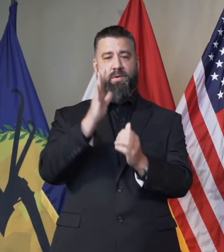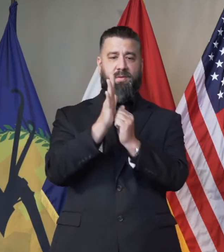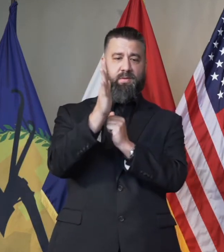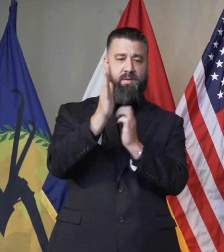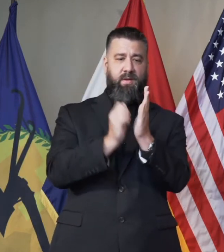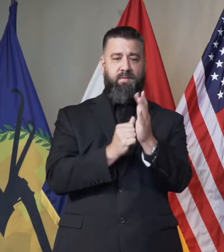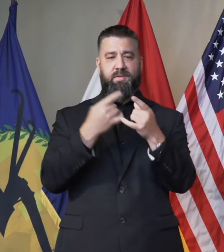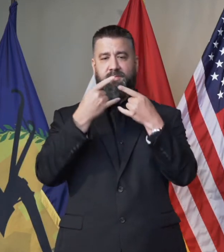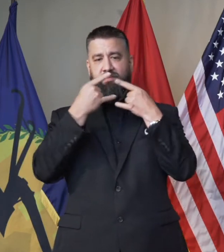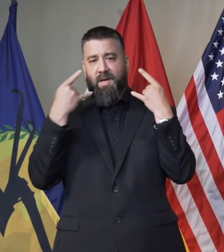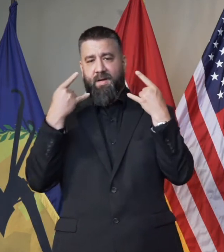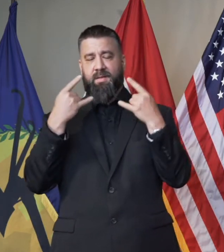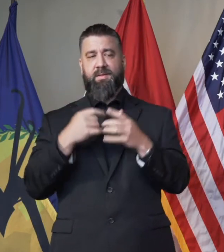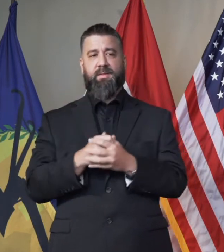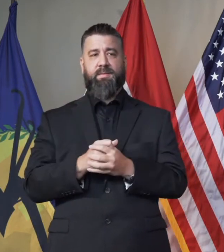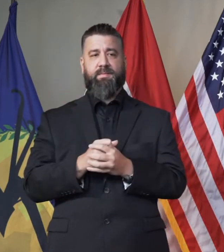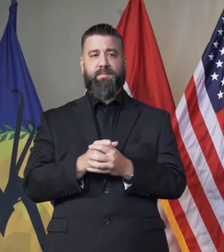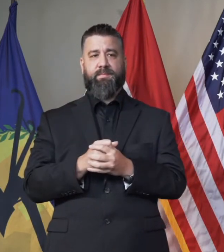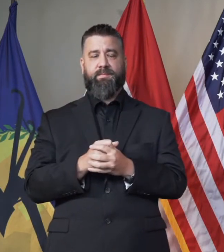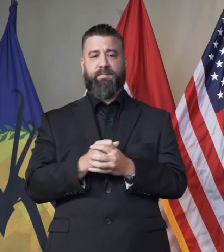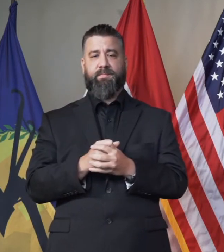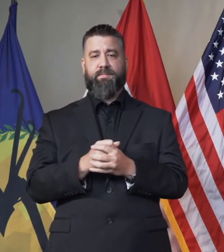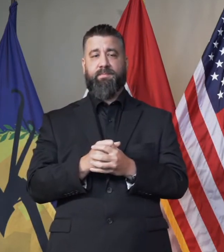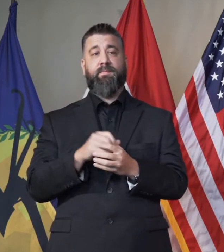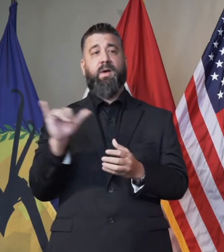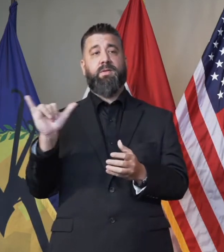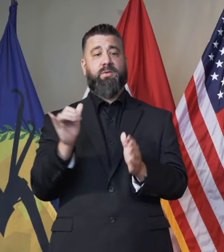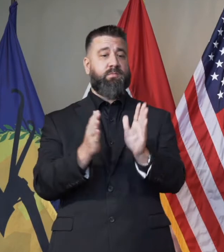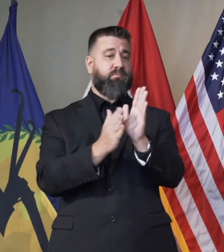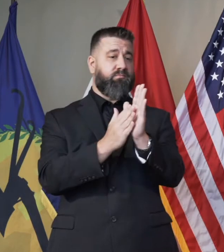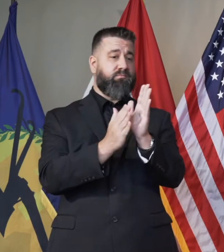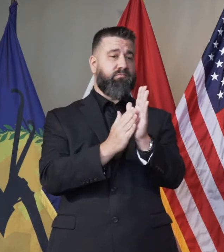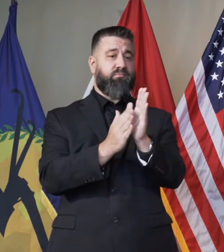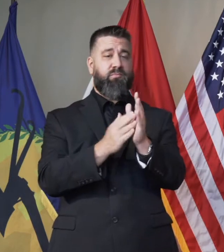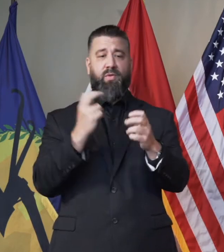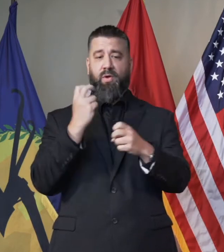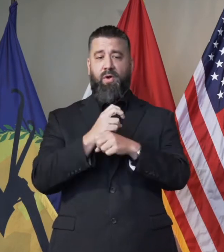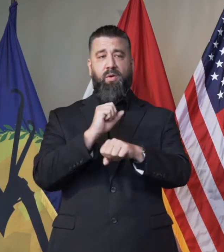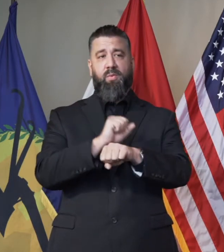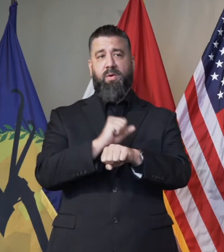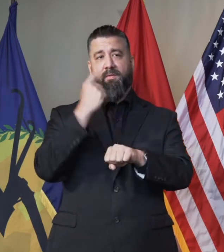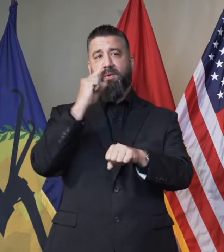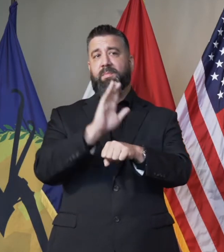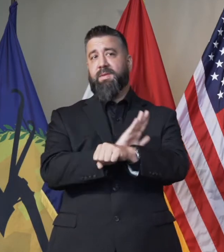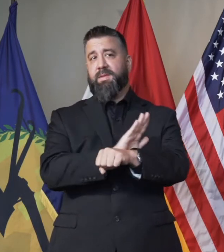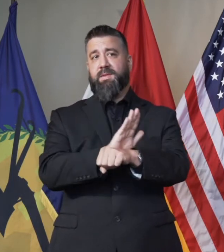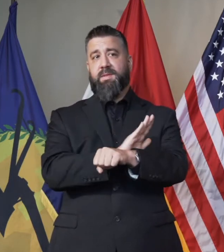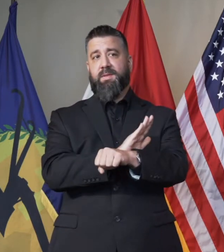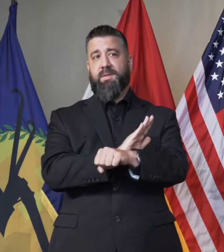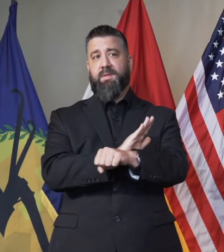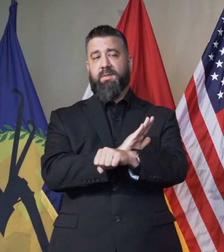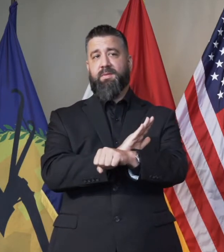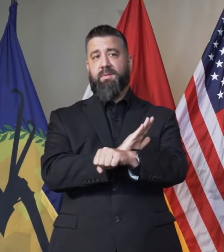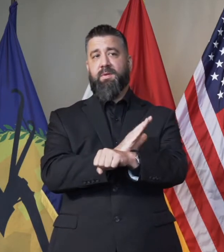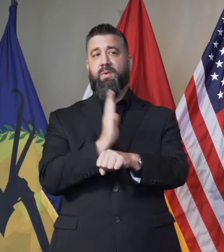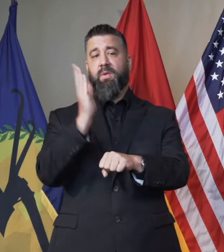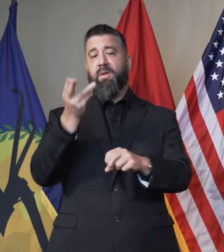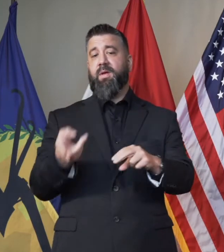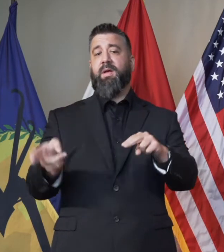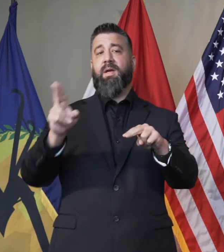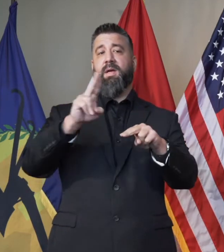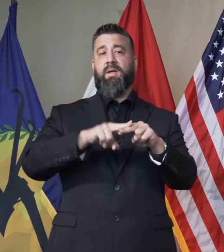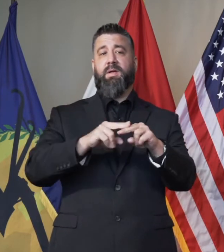And in recognition of the hard work of our business community, we are lifting the maximum occupancy of